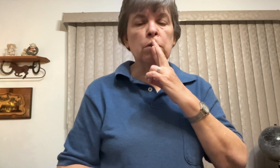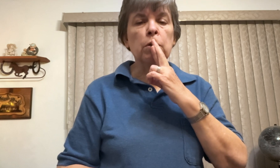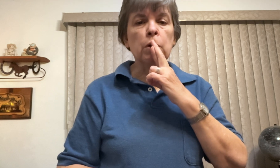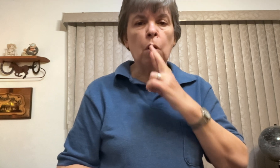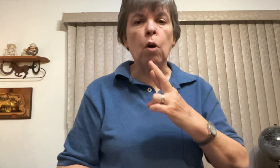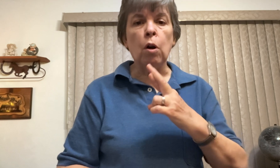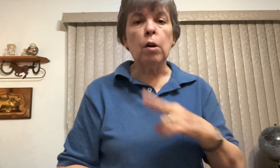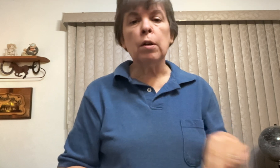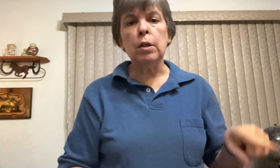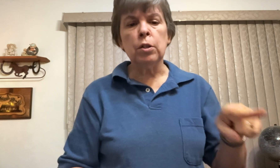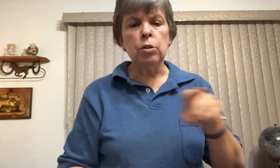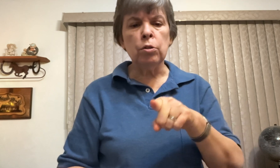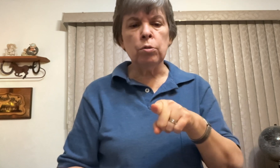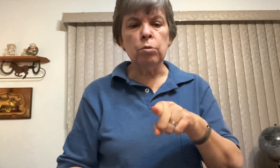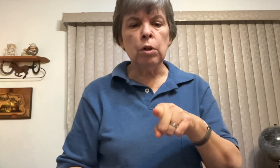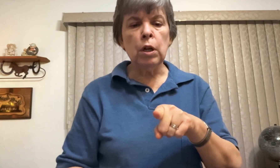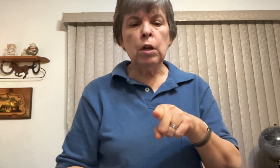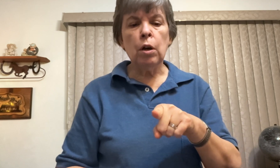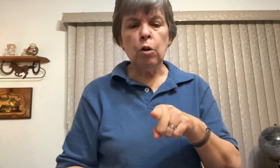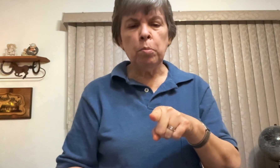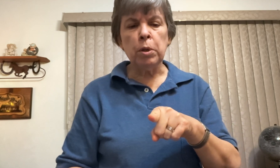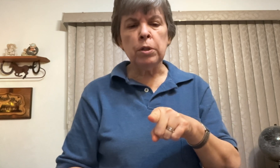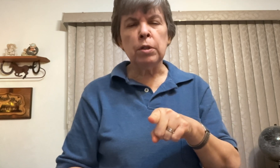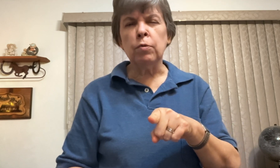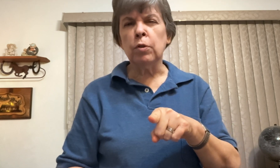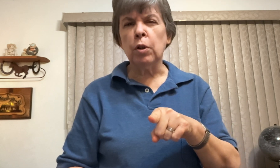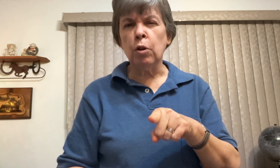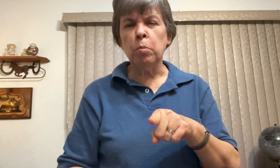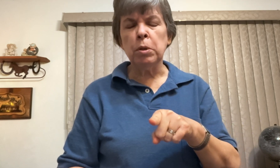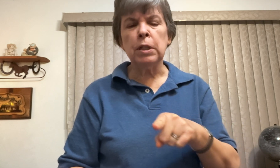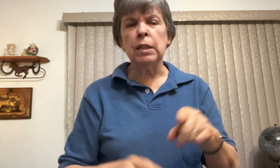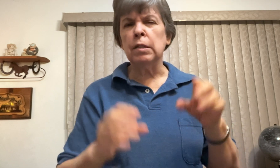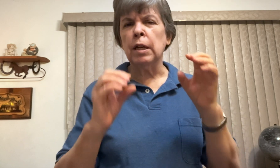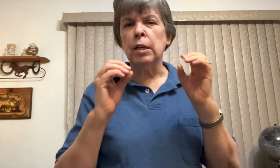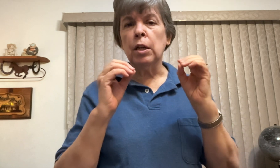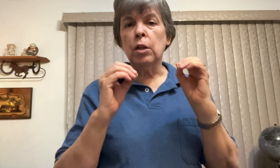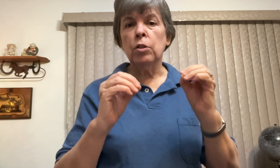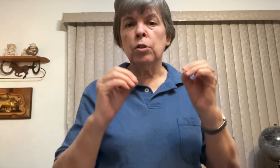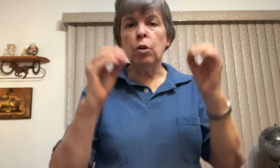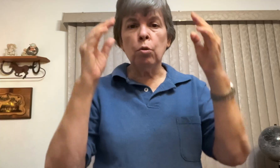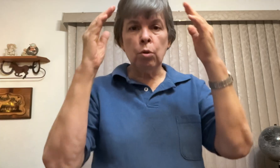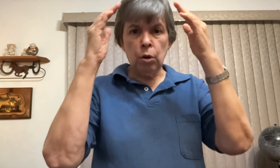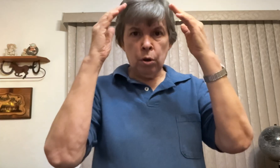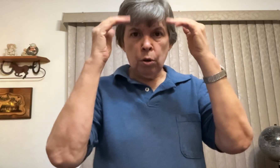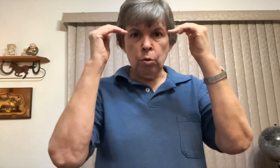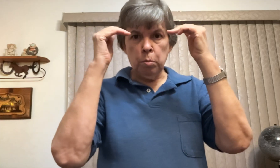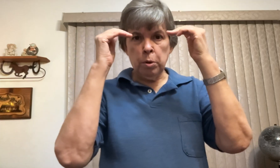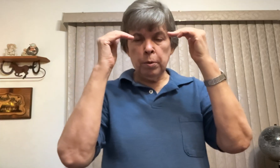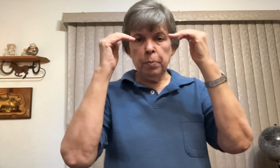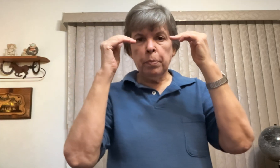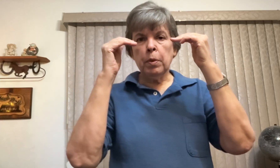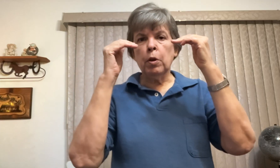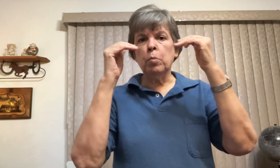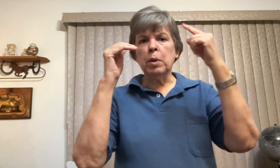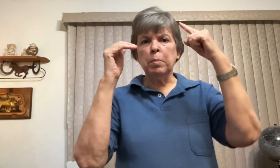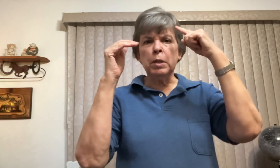literal are you hopeless. And for hopeless, I'd say no hope. Hope can be done